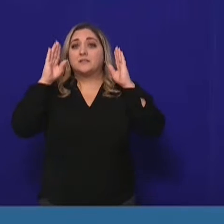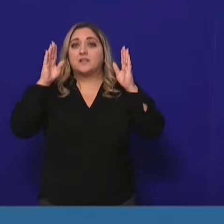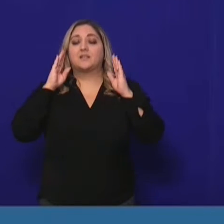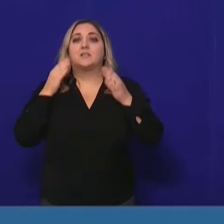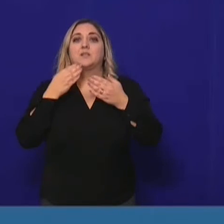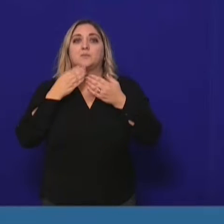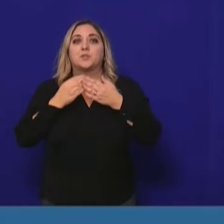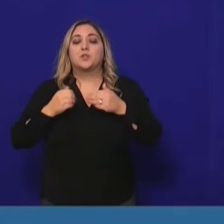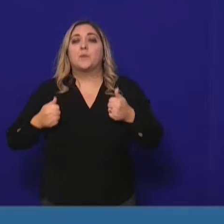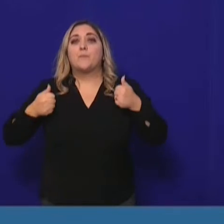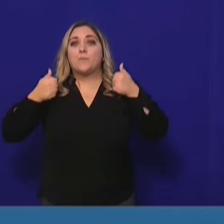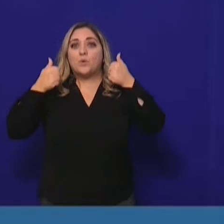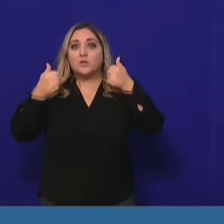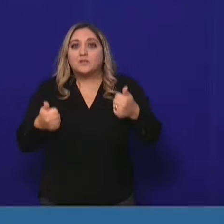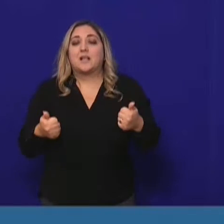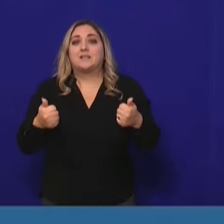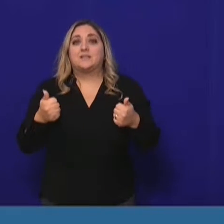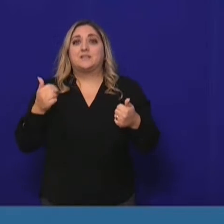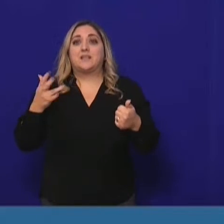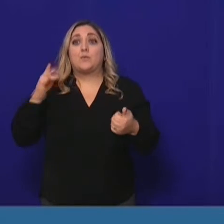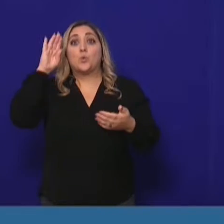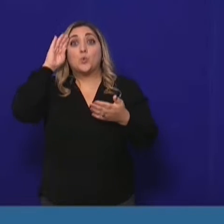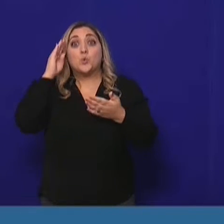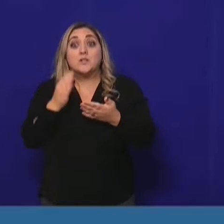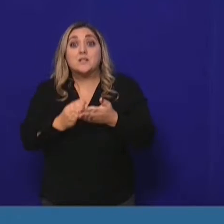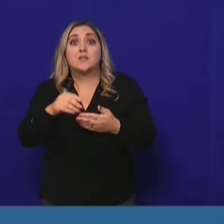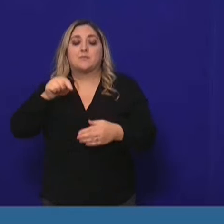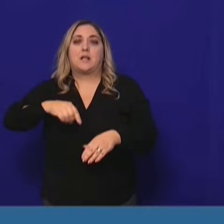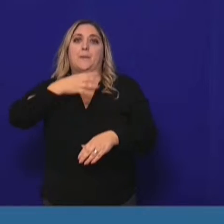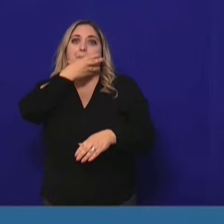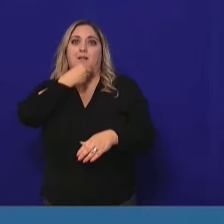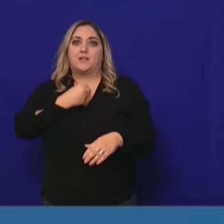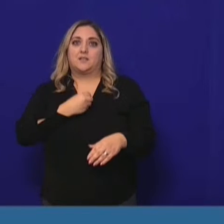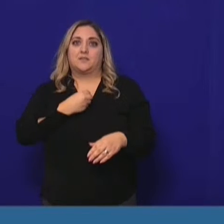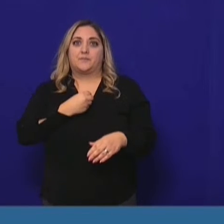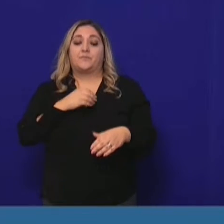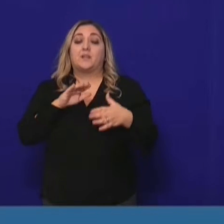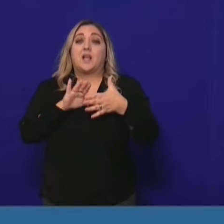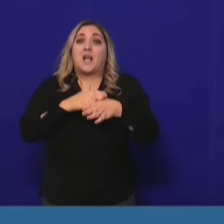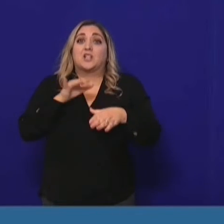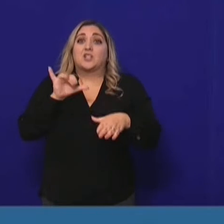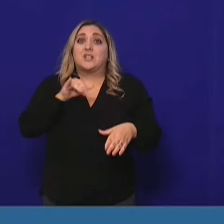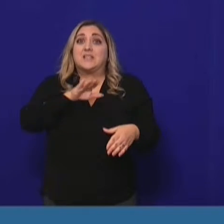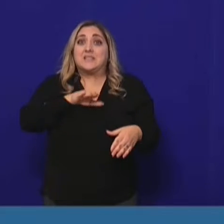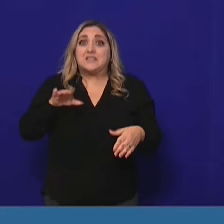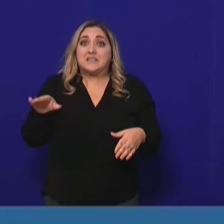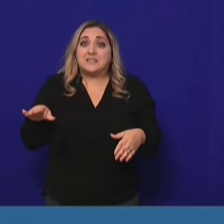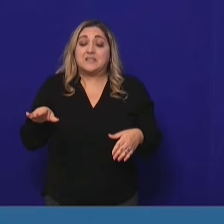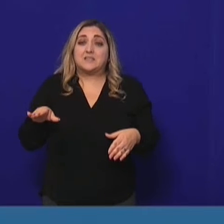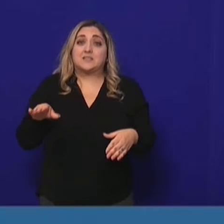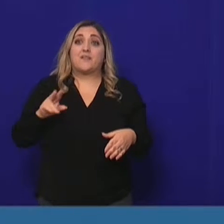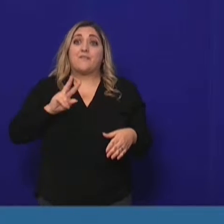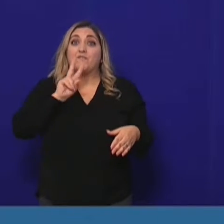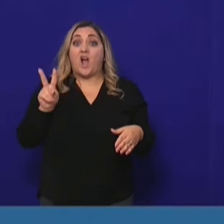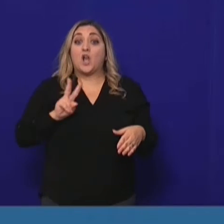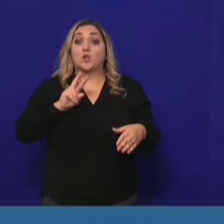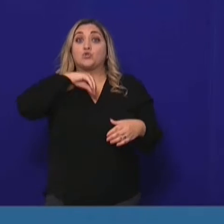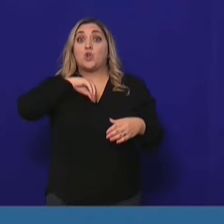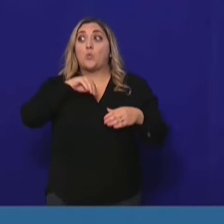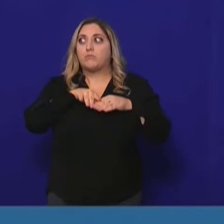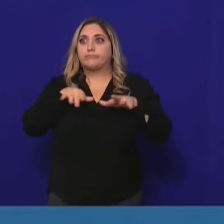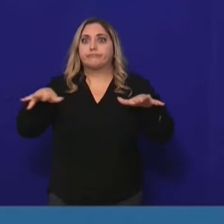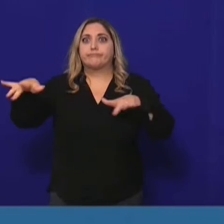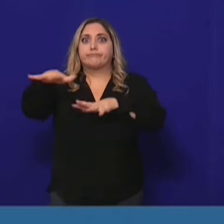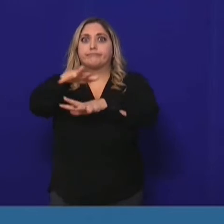tas-saħħa pubblika biex inkomplu nenfasizzaw magħkom biex tieħdu ħsieb dan il-miliet. Għaliex jekk ħajkollna nies li ħajkunu